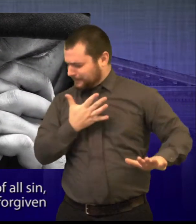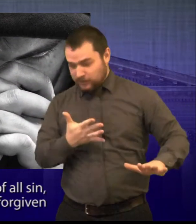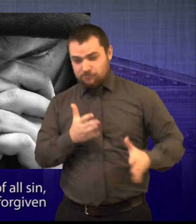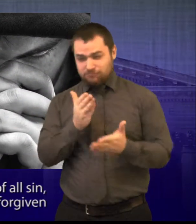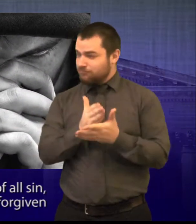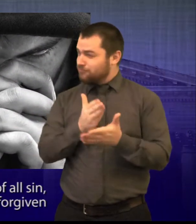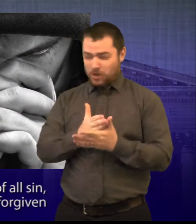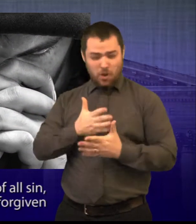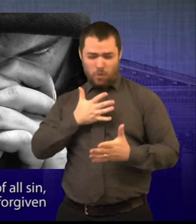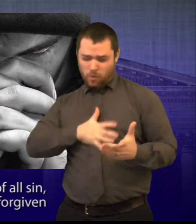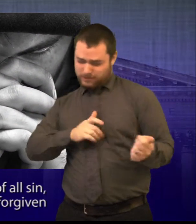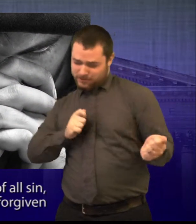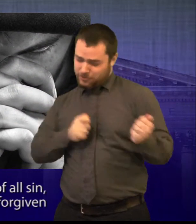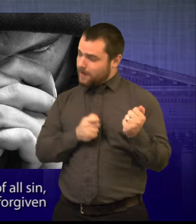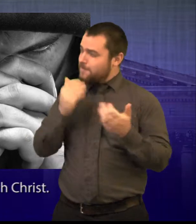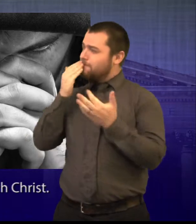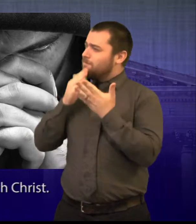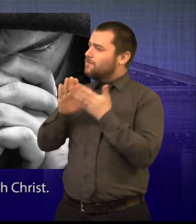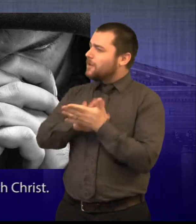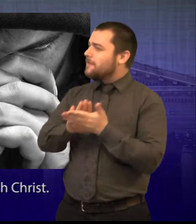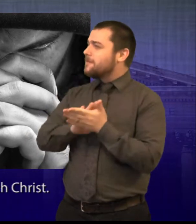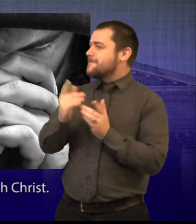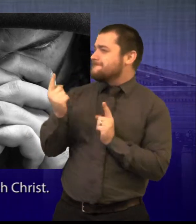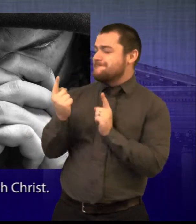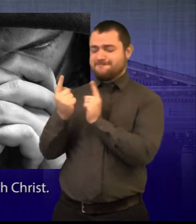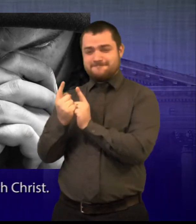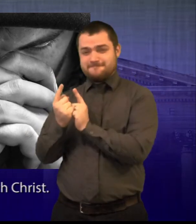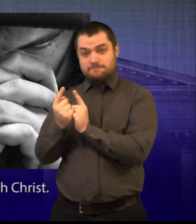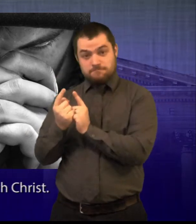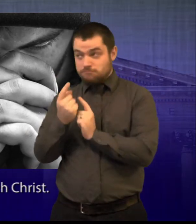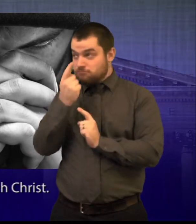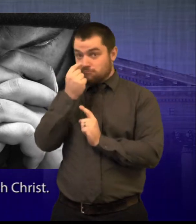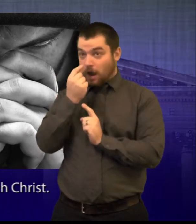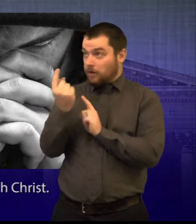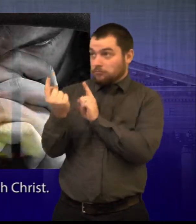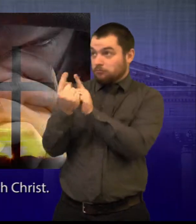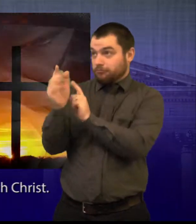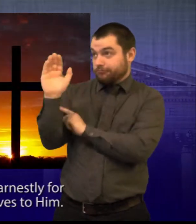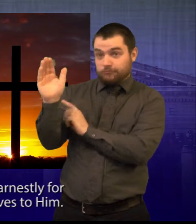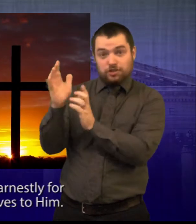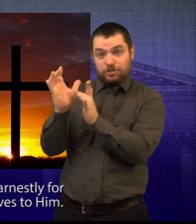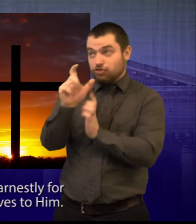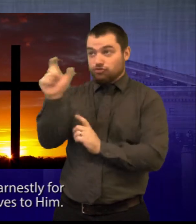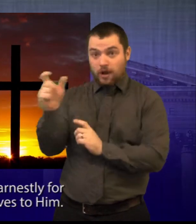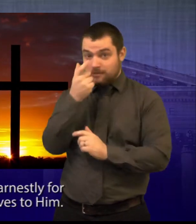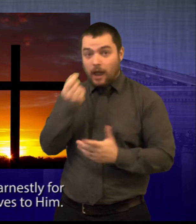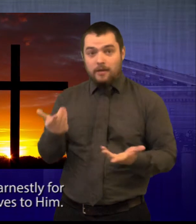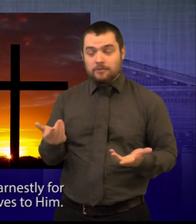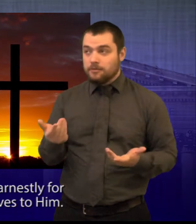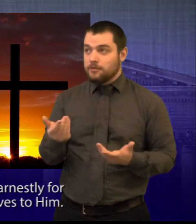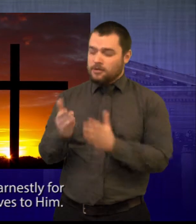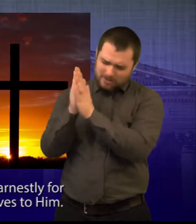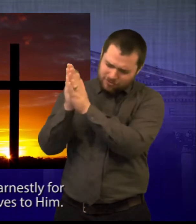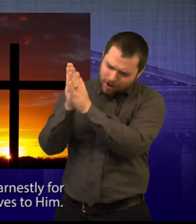who truly desires to be forgiven and converted, may approach Christ. We may go to